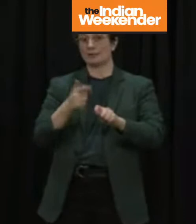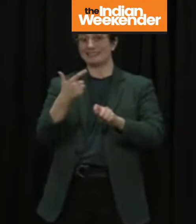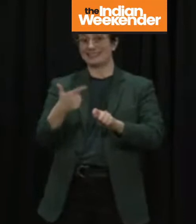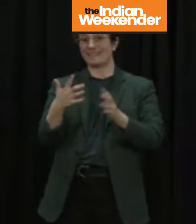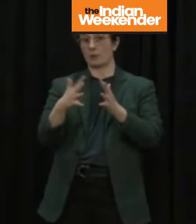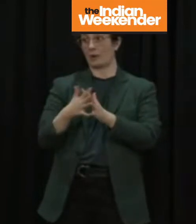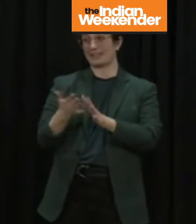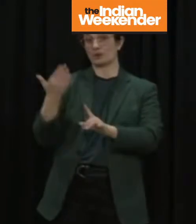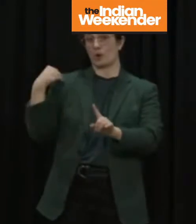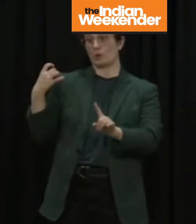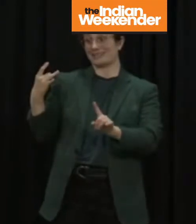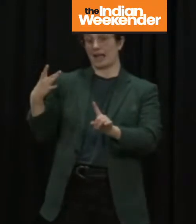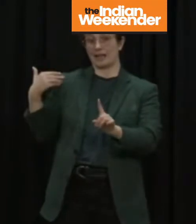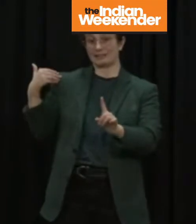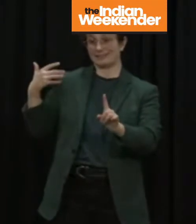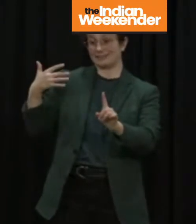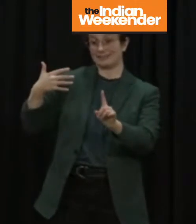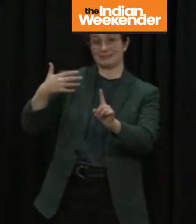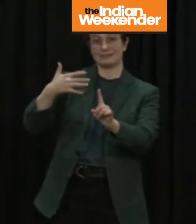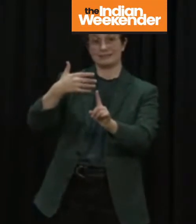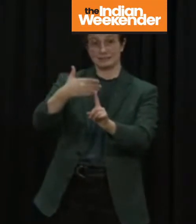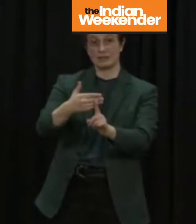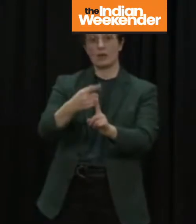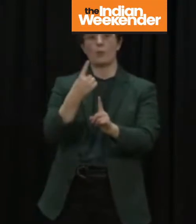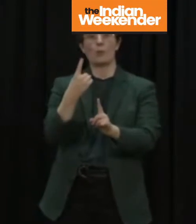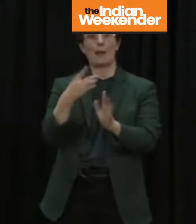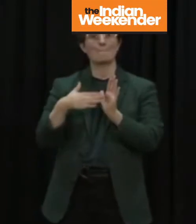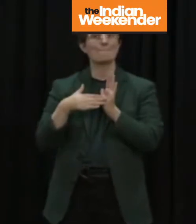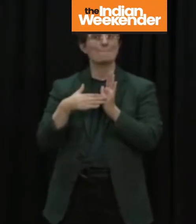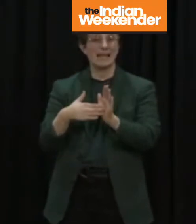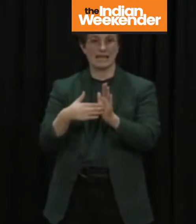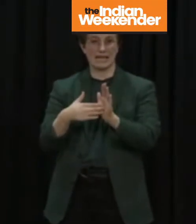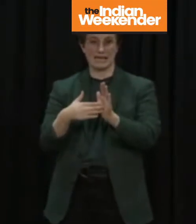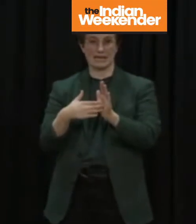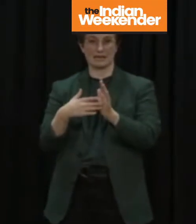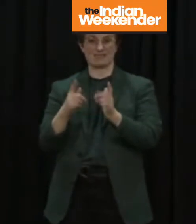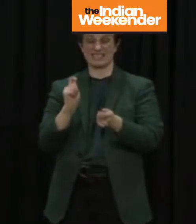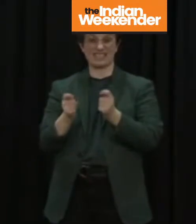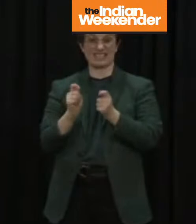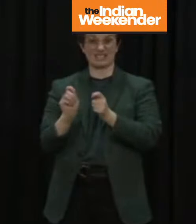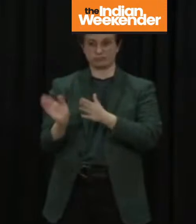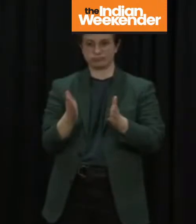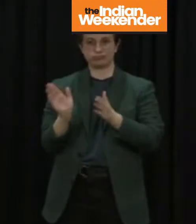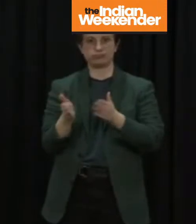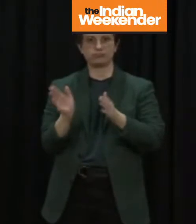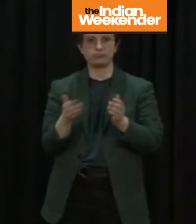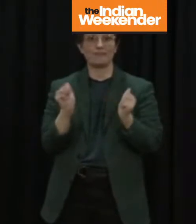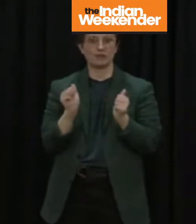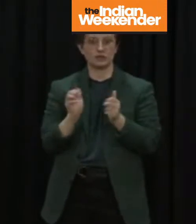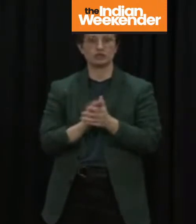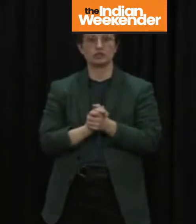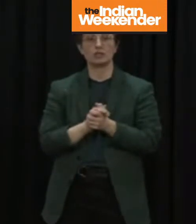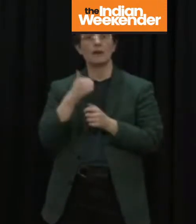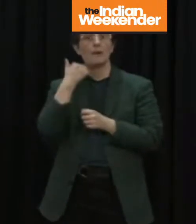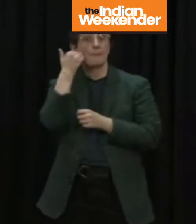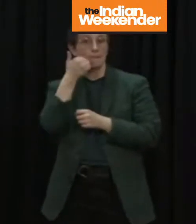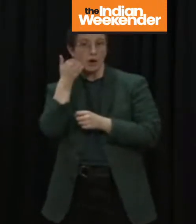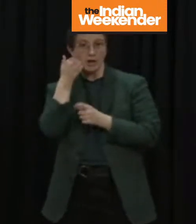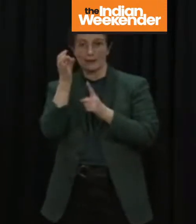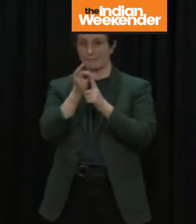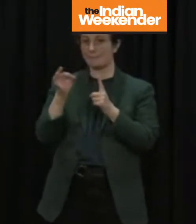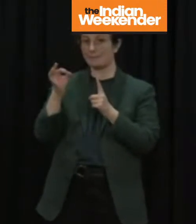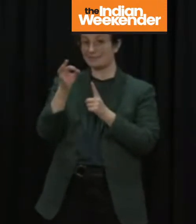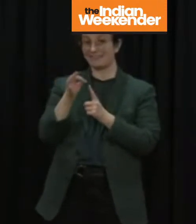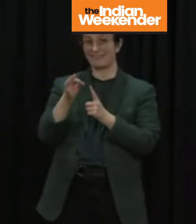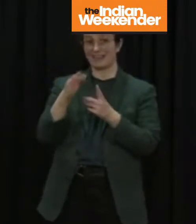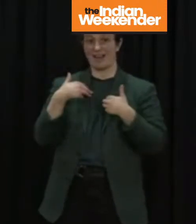ago, almost 1 million PCR tests have been done. Māori and Pacific health providers have been amazing at encouraging their